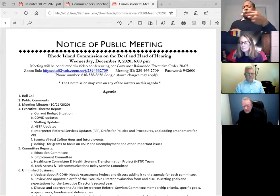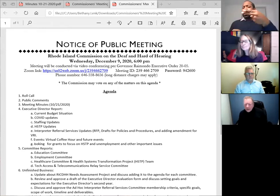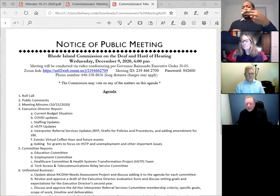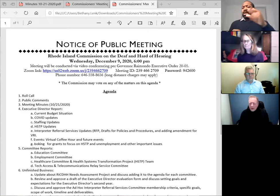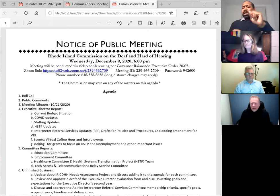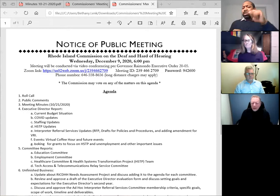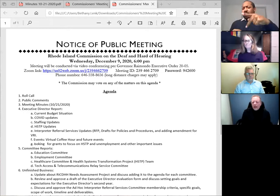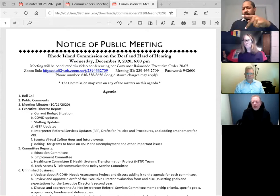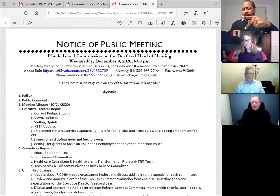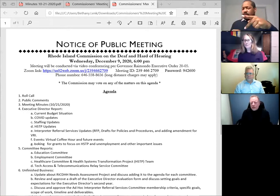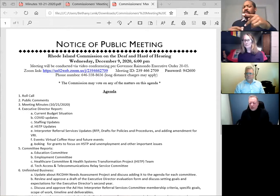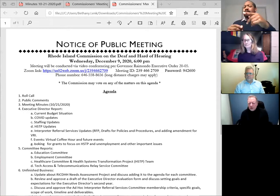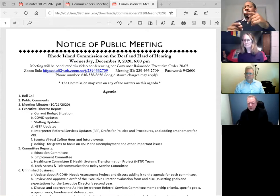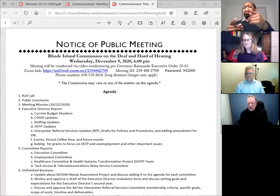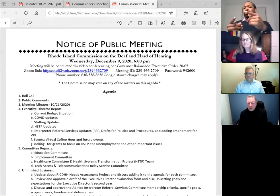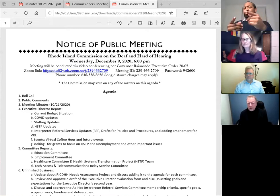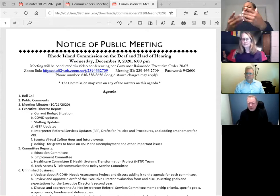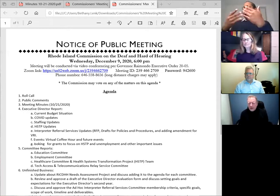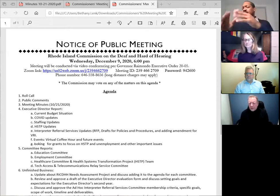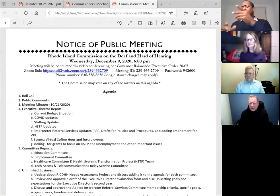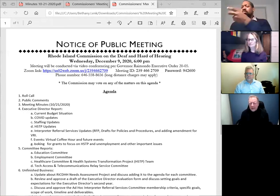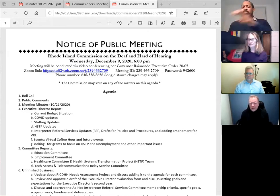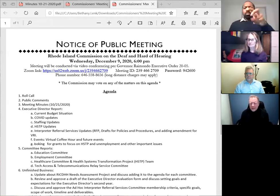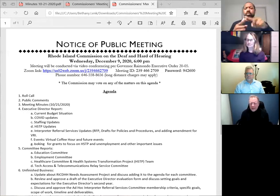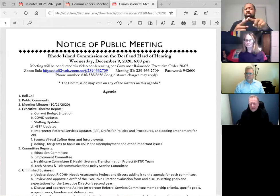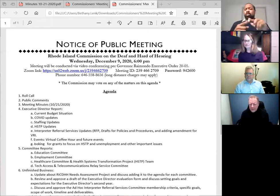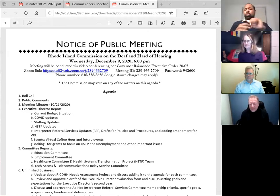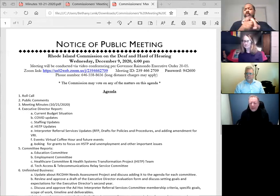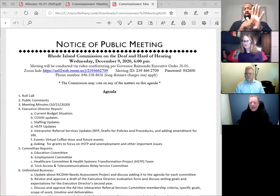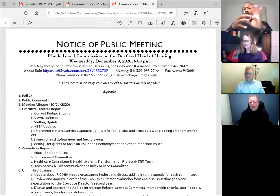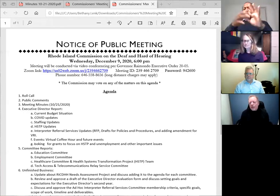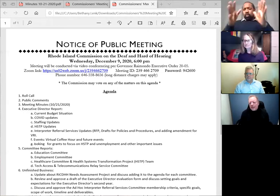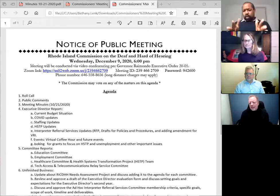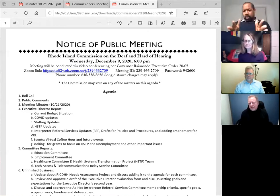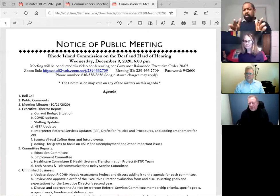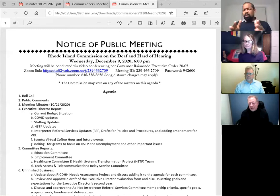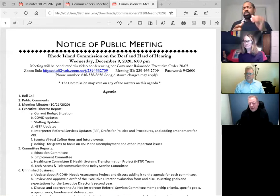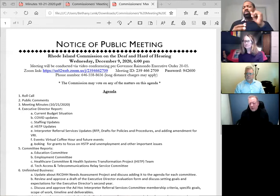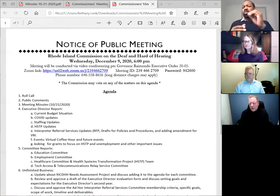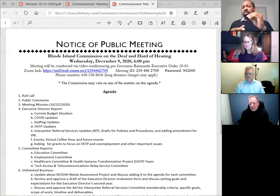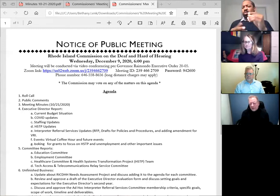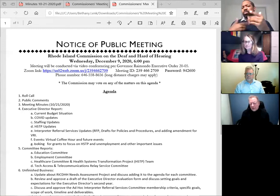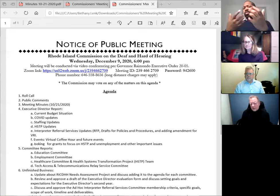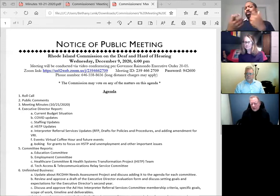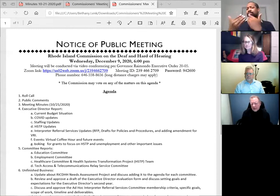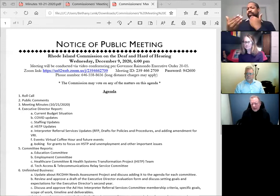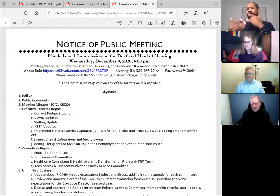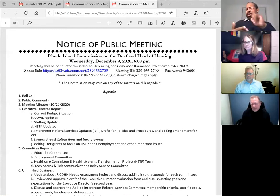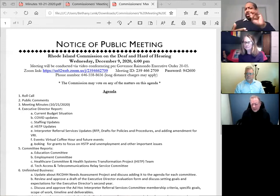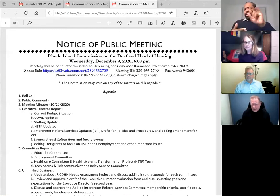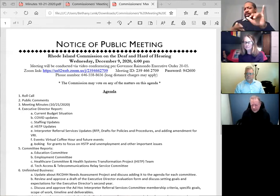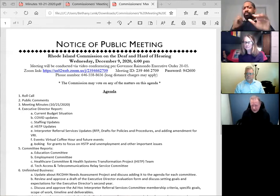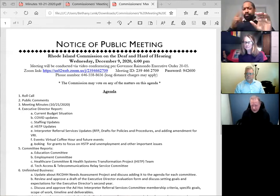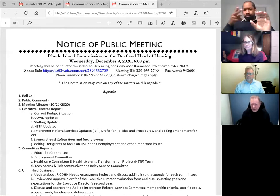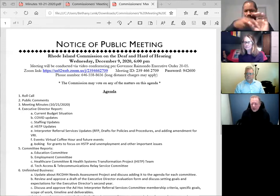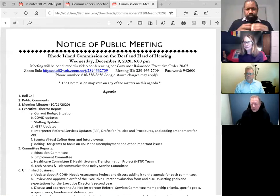Conway. and she's involved with the HSTP, and now she had left and then went over to take an